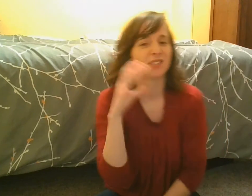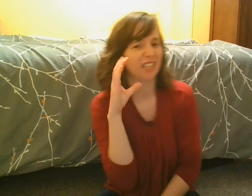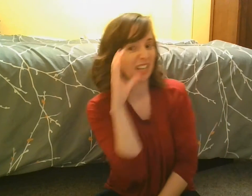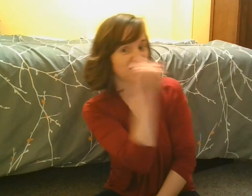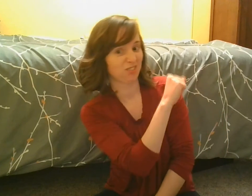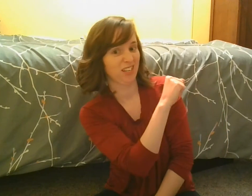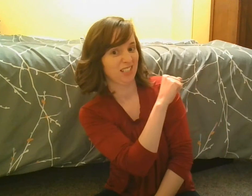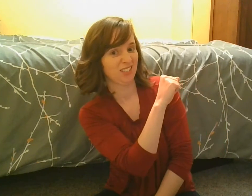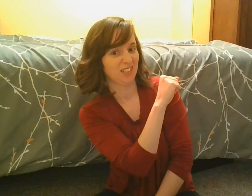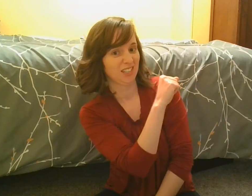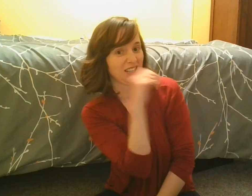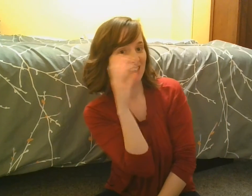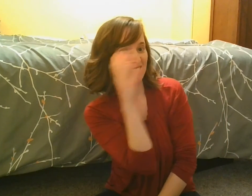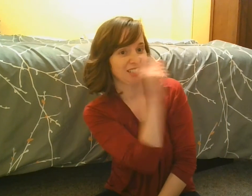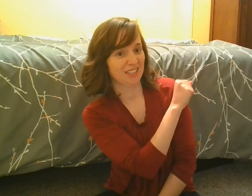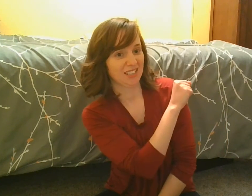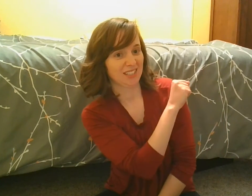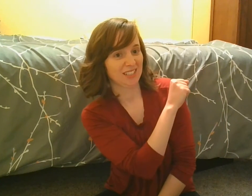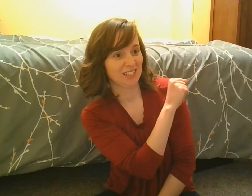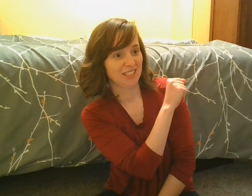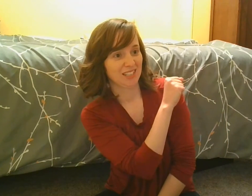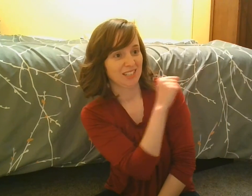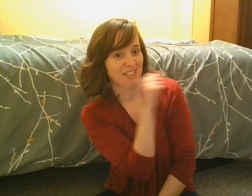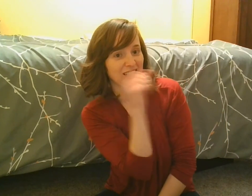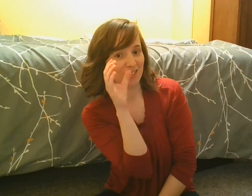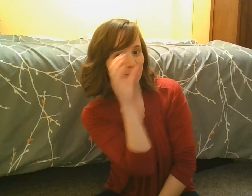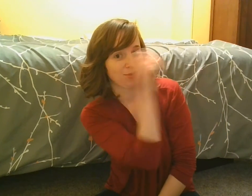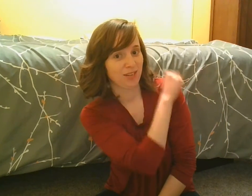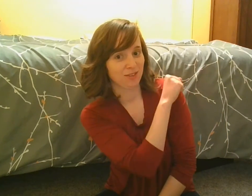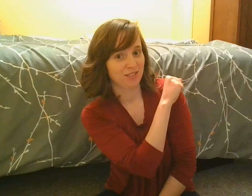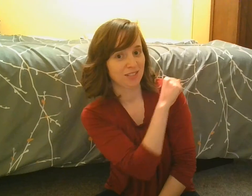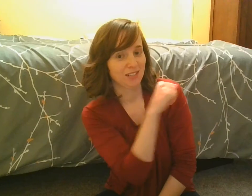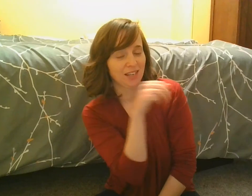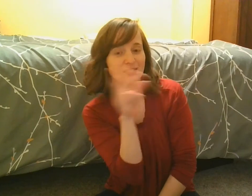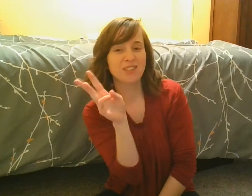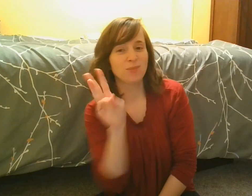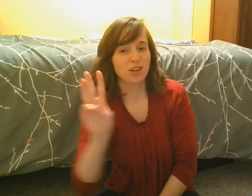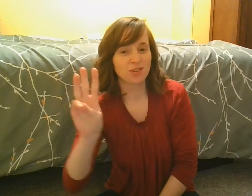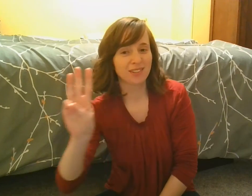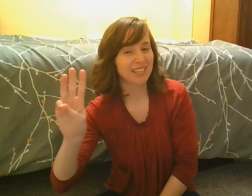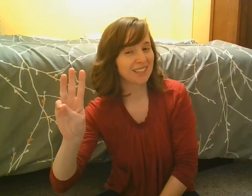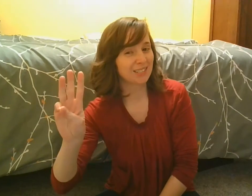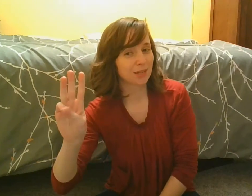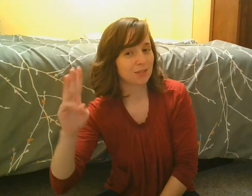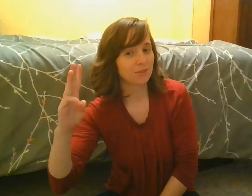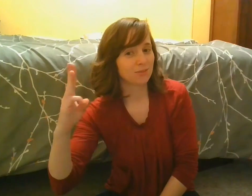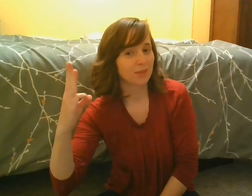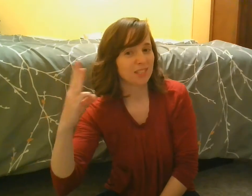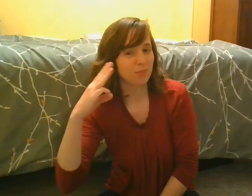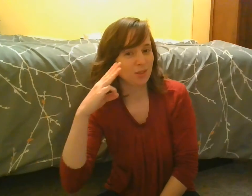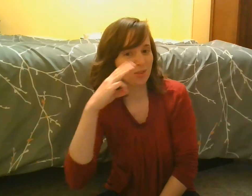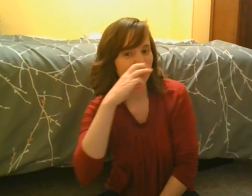it's like, that's strange. That's odd. That's weird. I've seen weird like this way too, with W's,